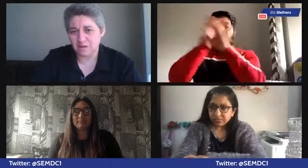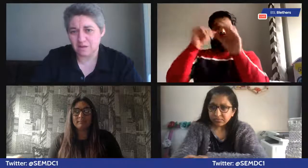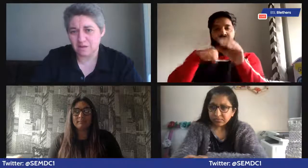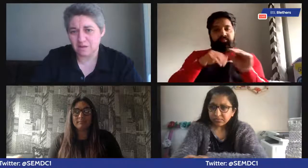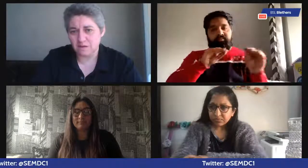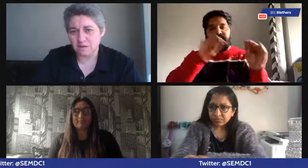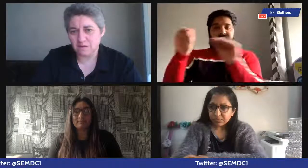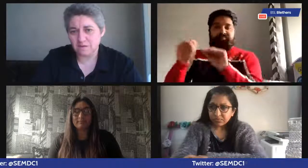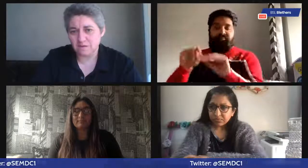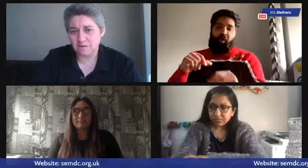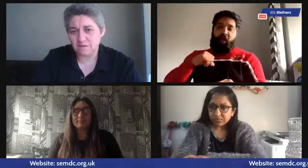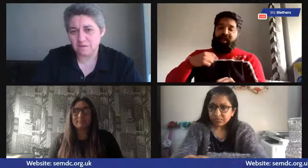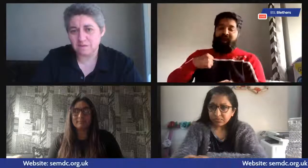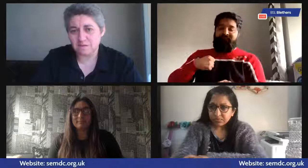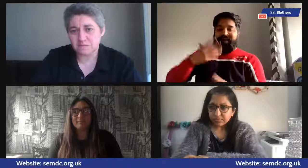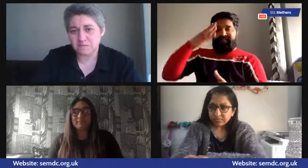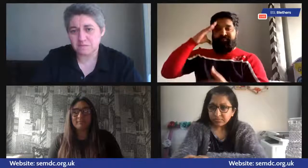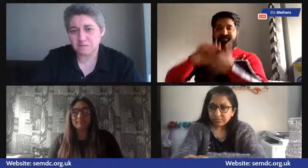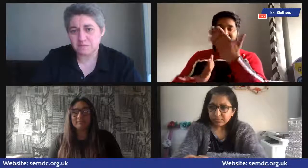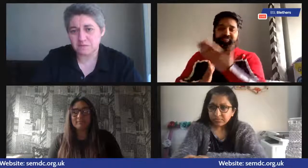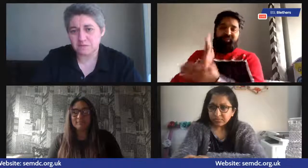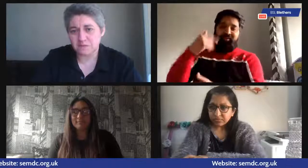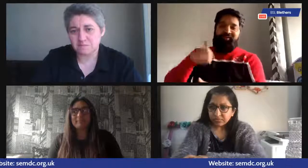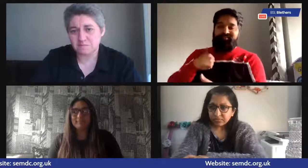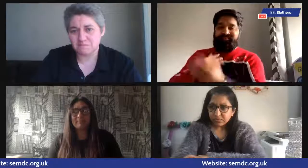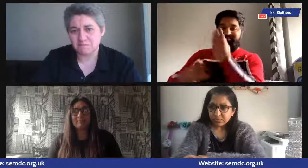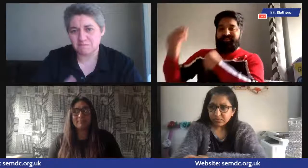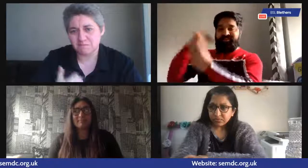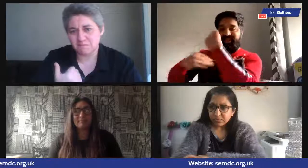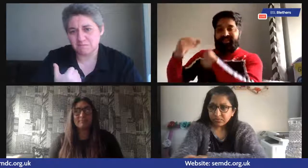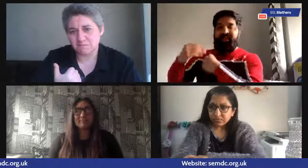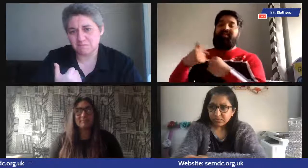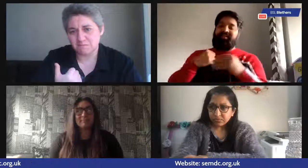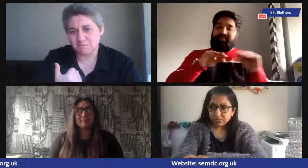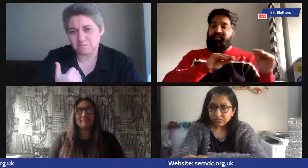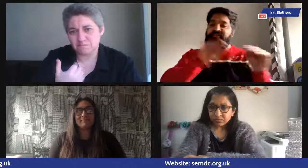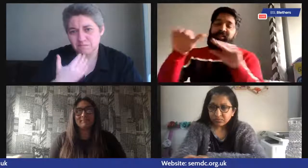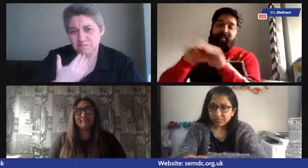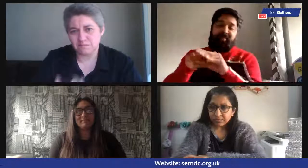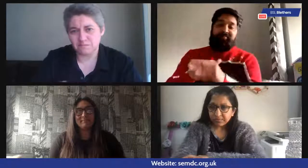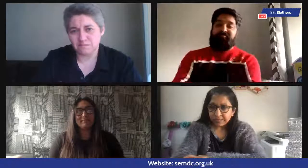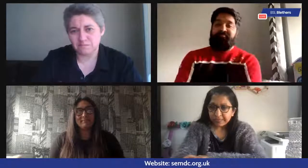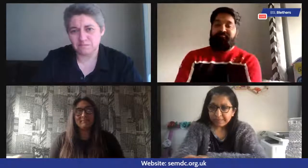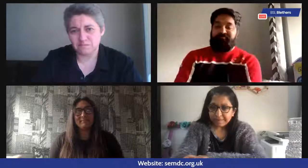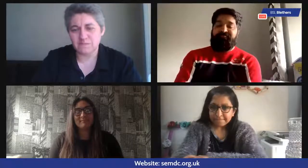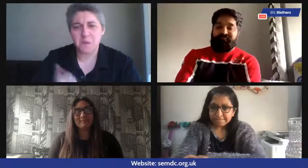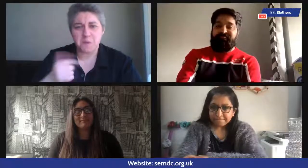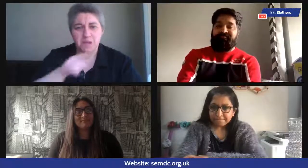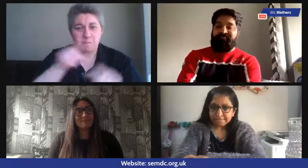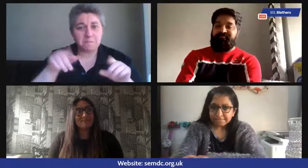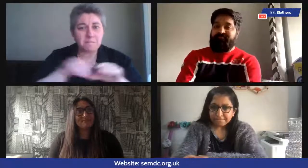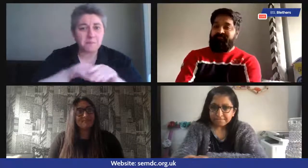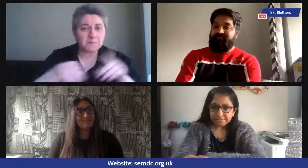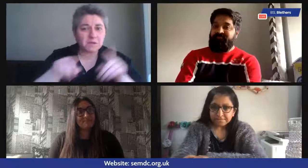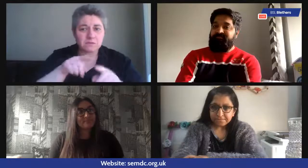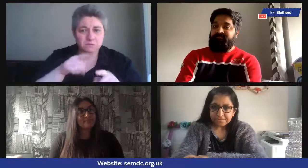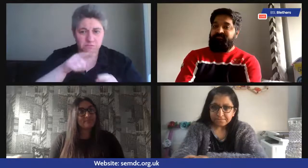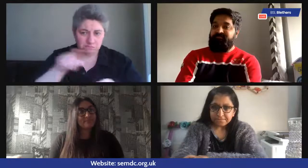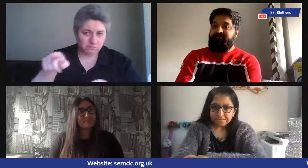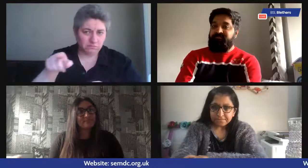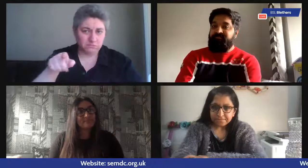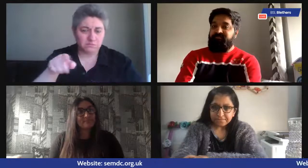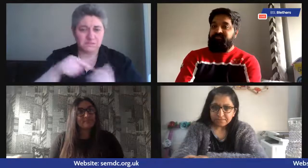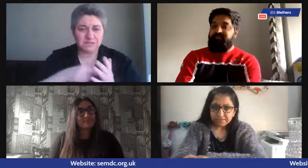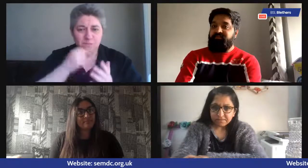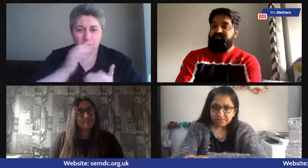can give them prices and how much for a minute so that they can have an informed choice of which provider they can go for. So again, I've been trained